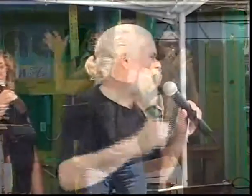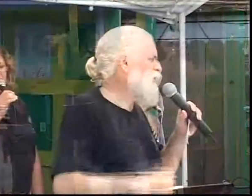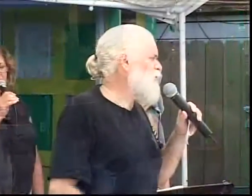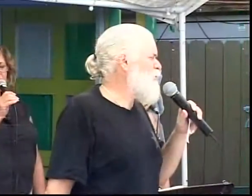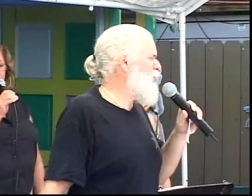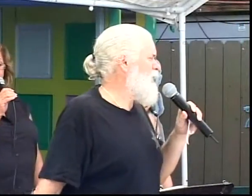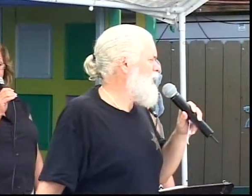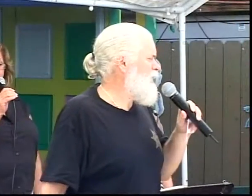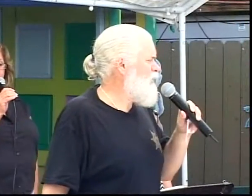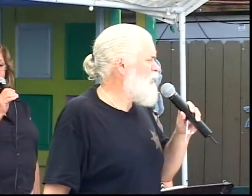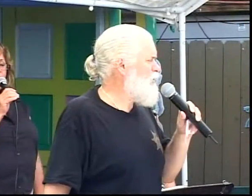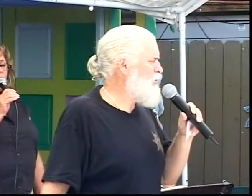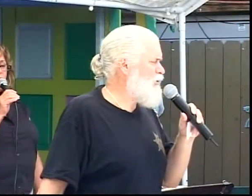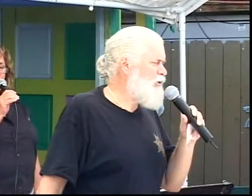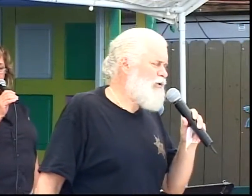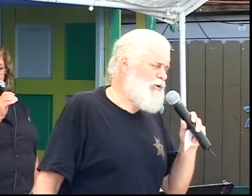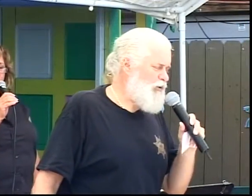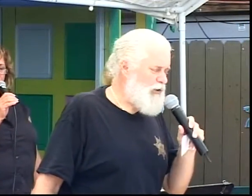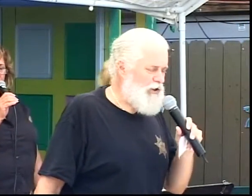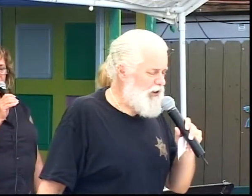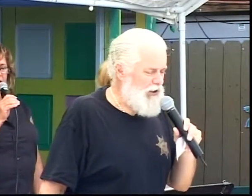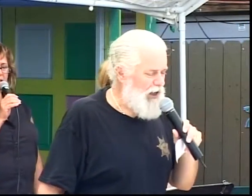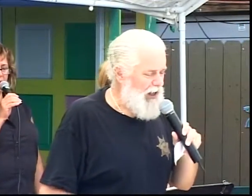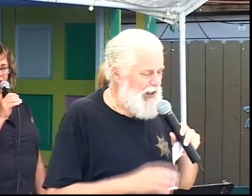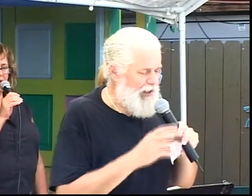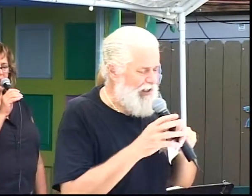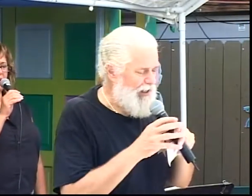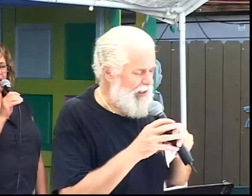I'll fly away, oh glory.